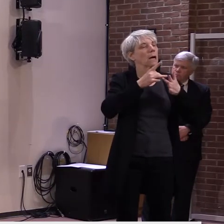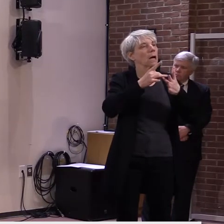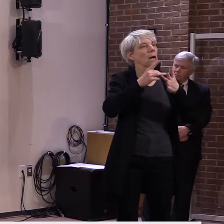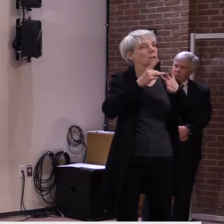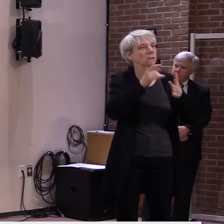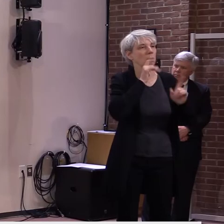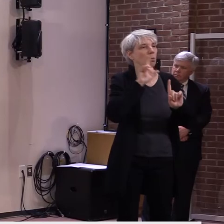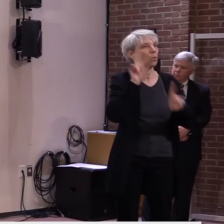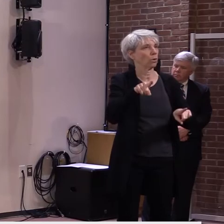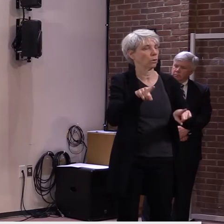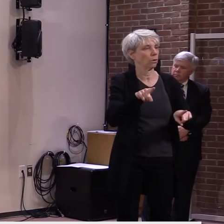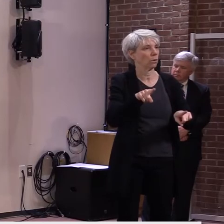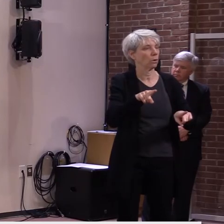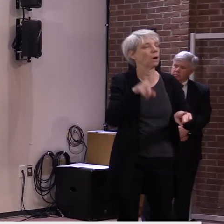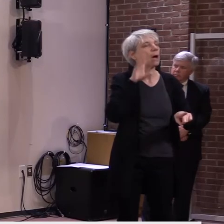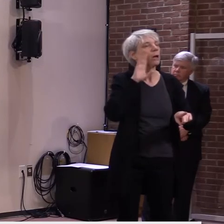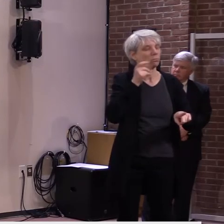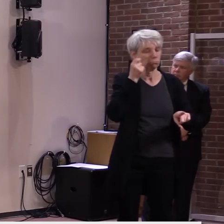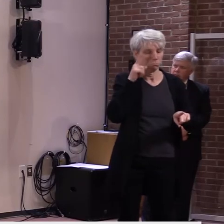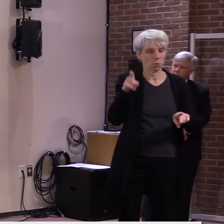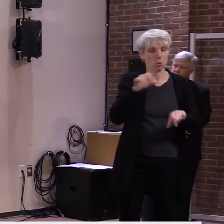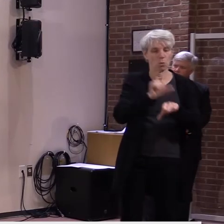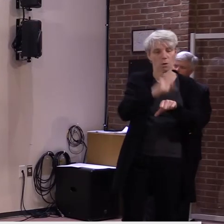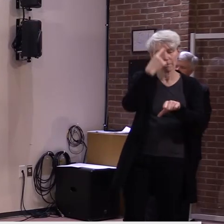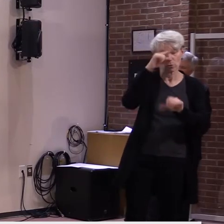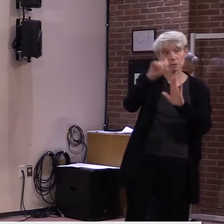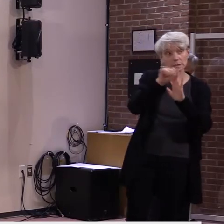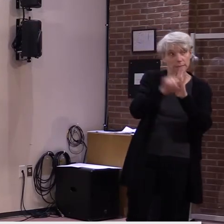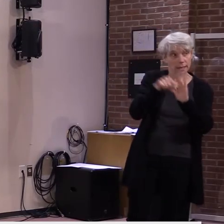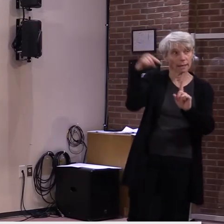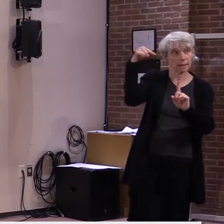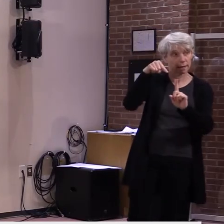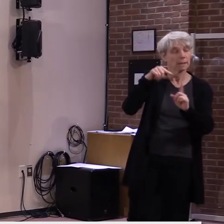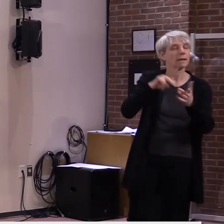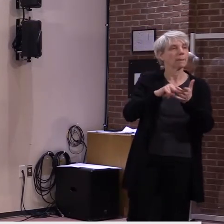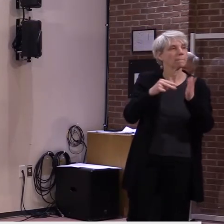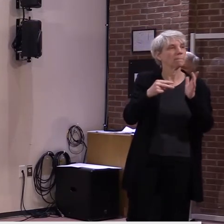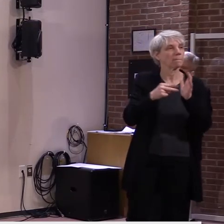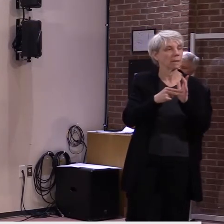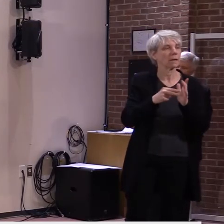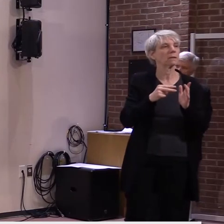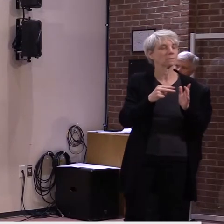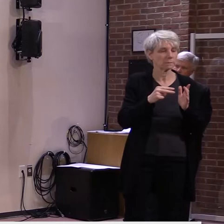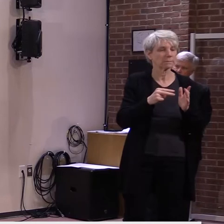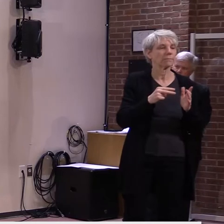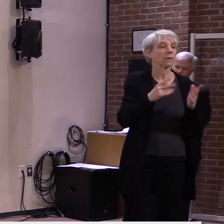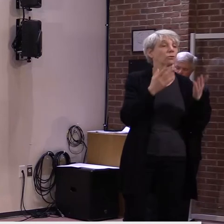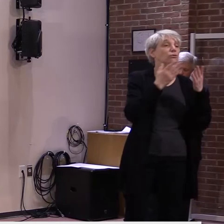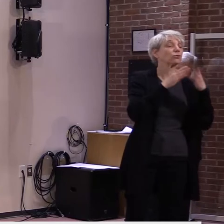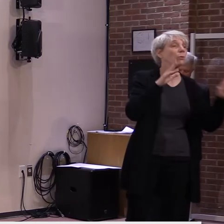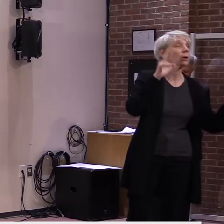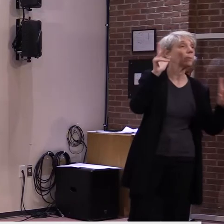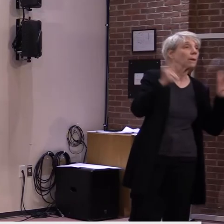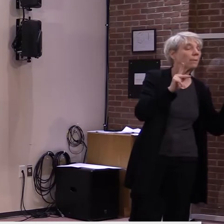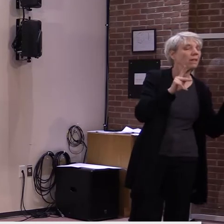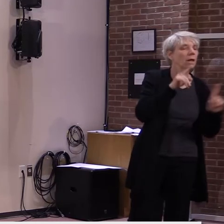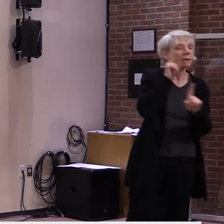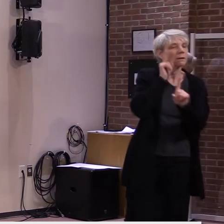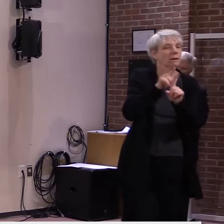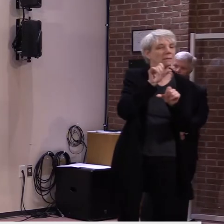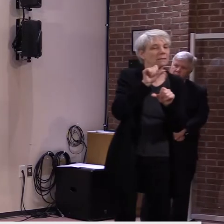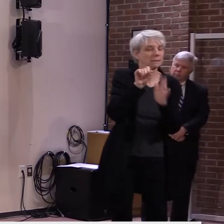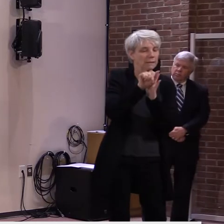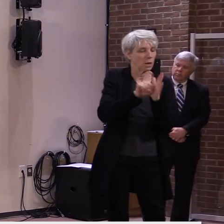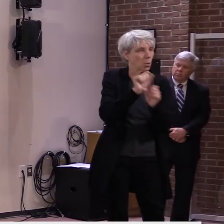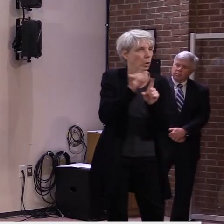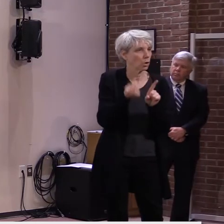this is a state employee, so that we'll have guidance as well for them. But I don't believe there's